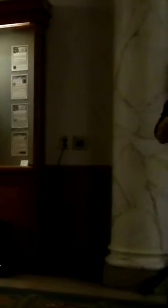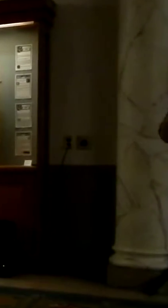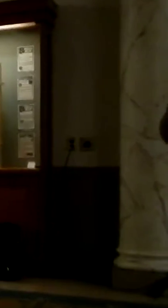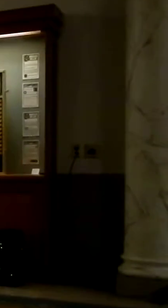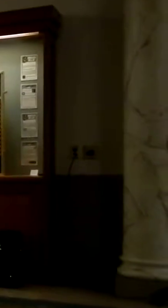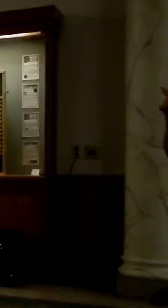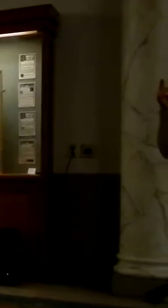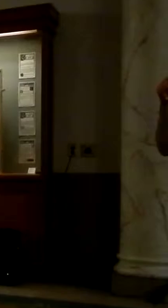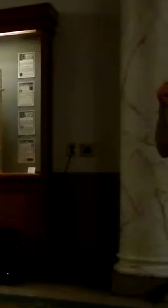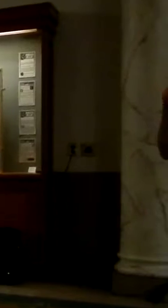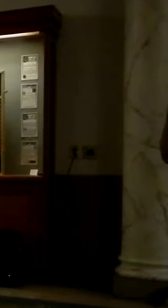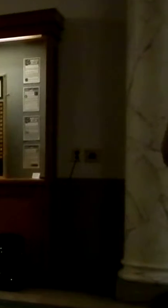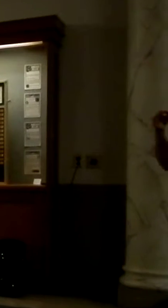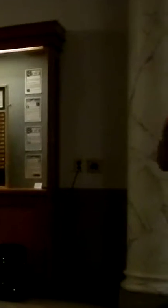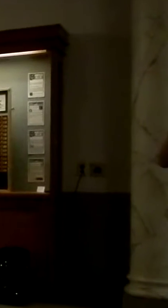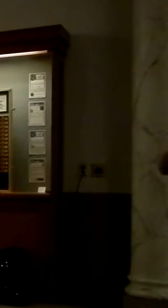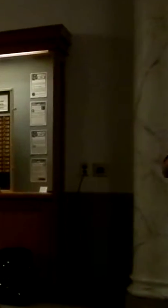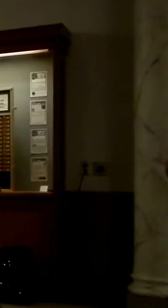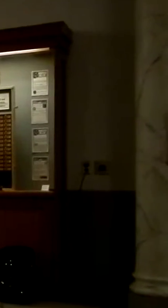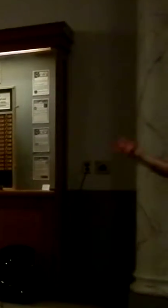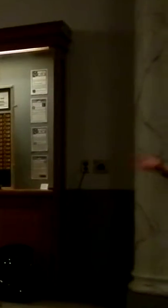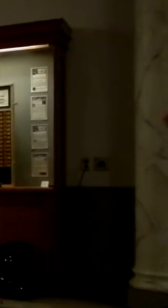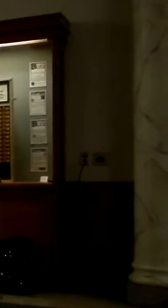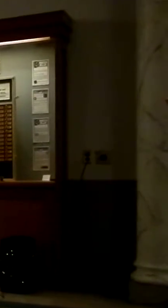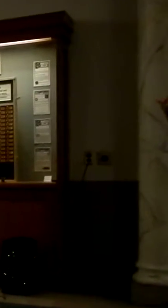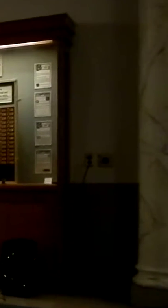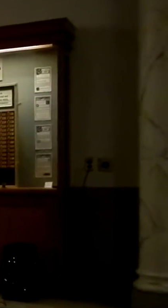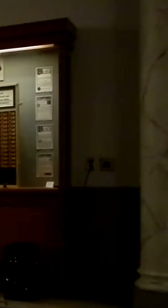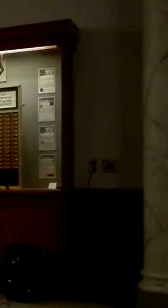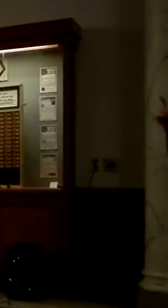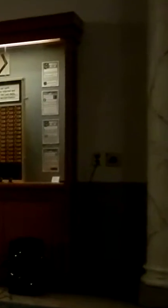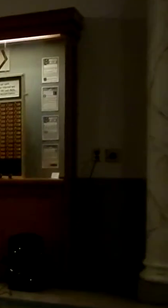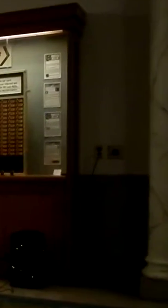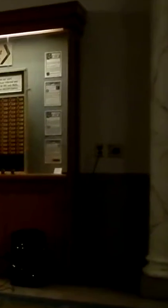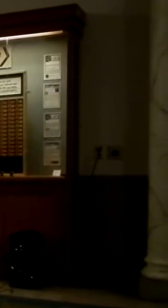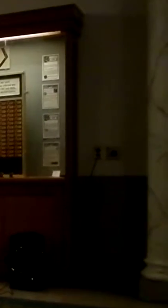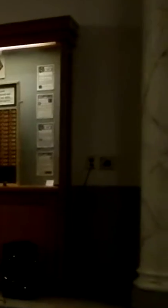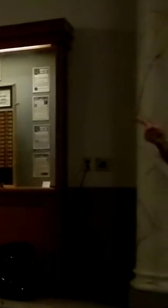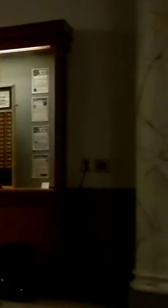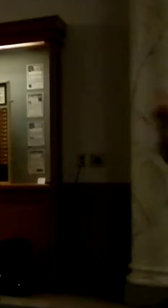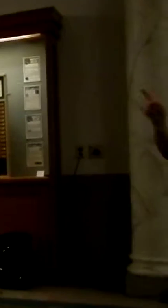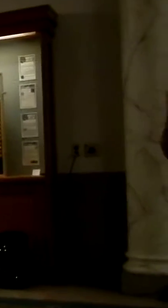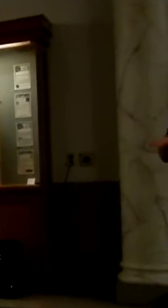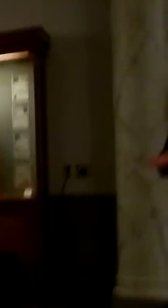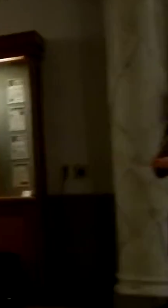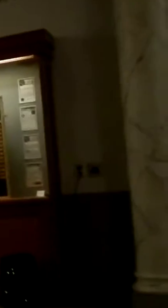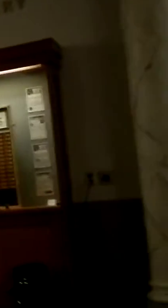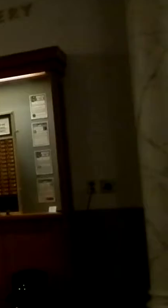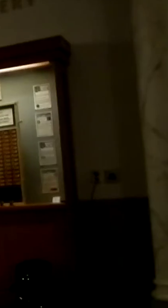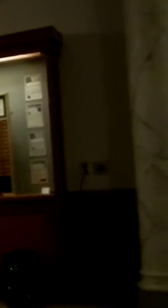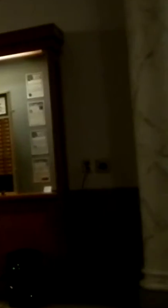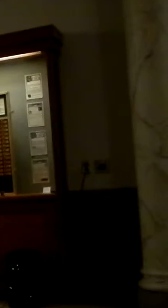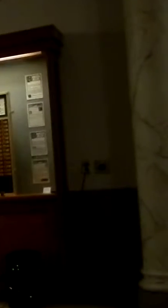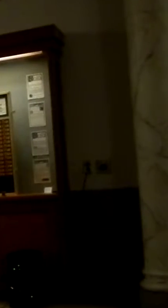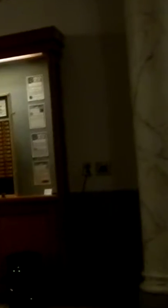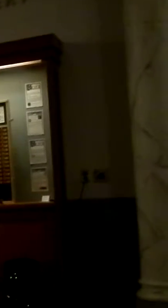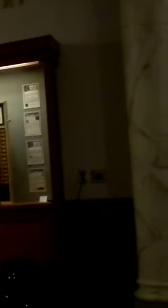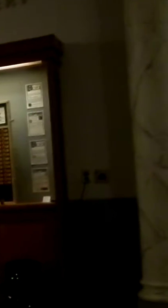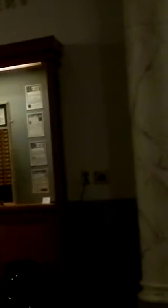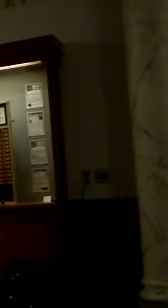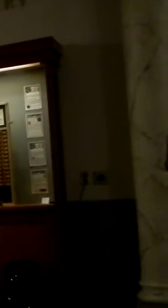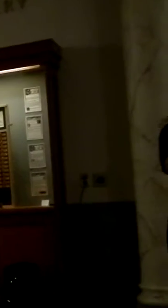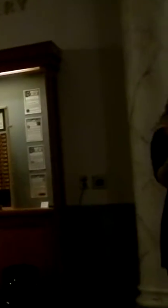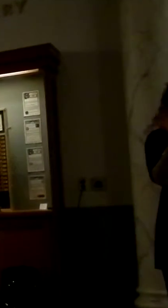to point out some very fun people in the audience that you hopefully you'll be able to talk to after this event. Very quickly, though, there are some